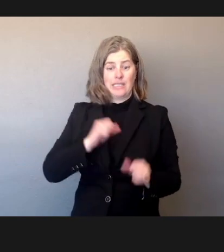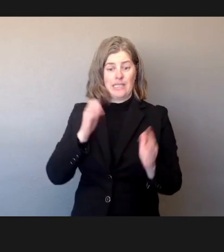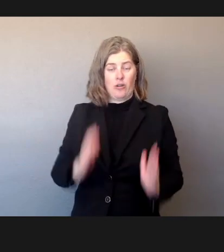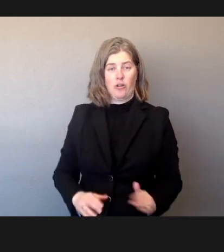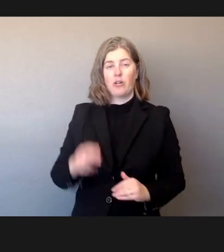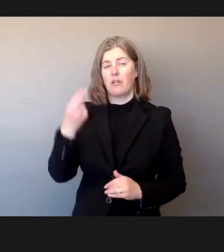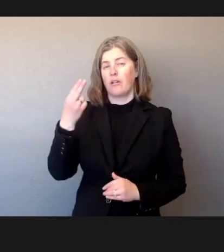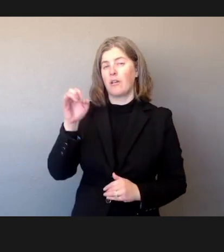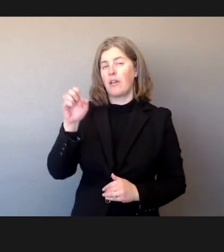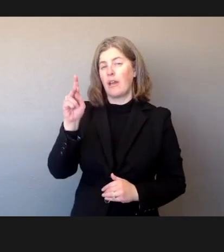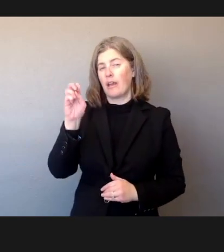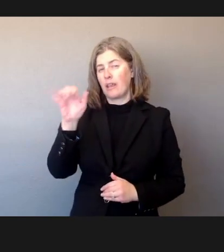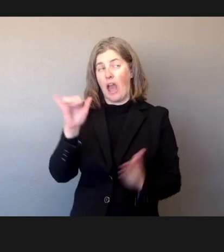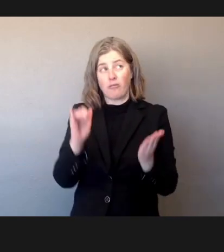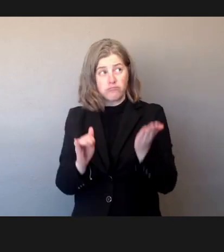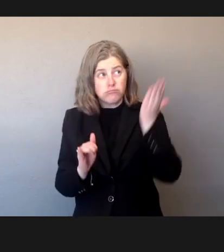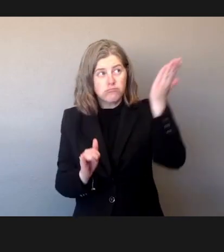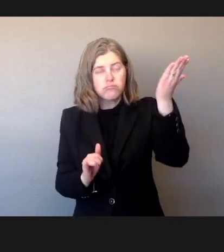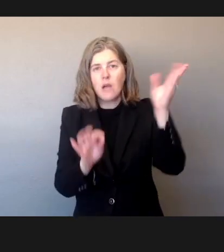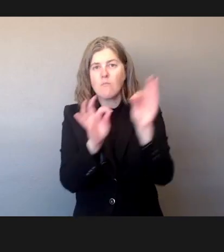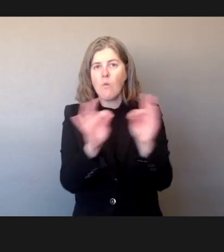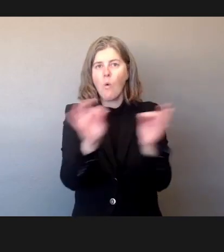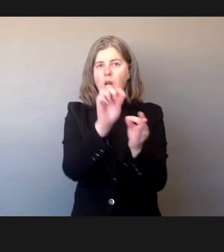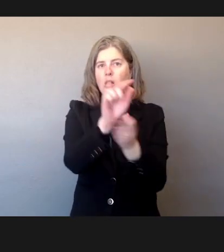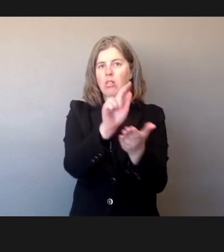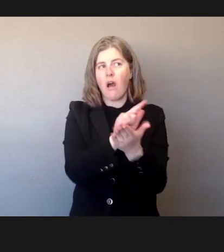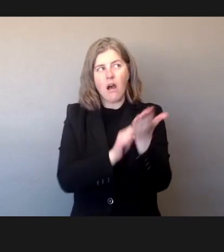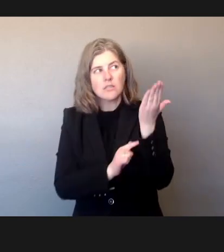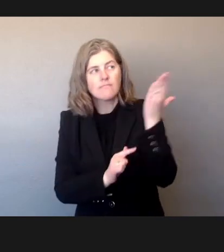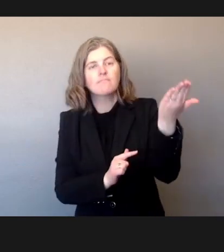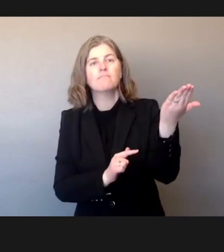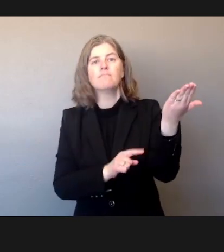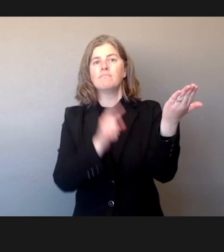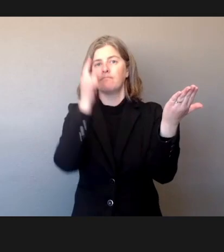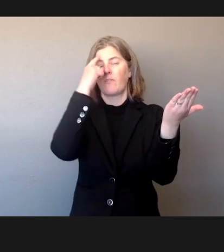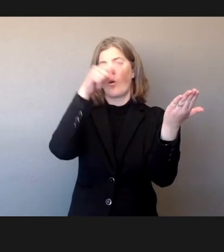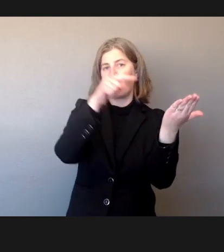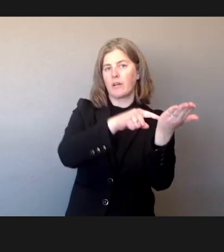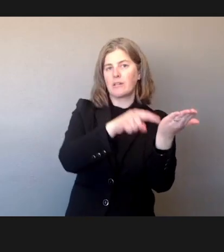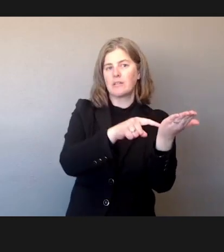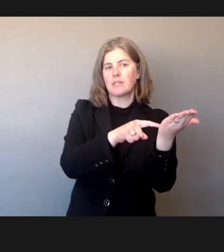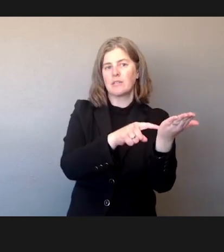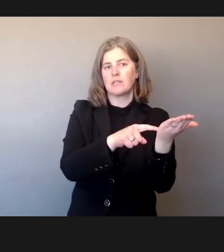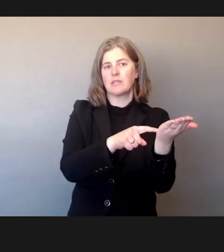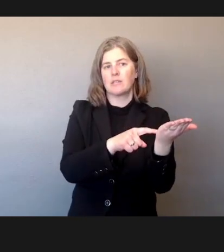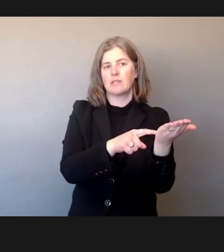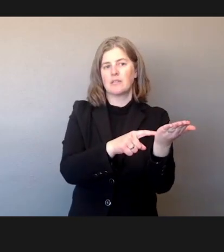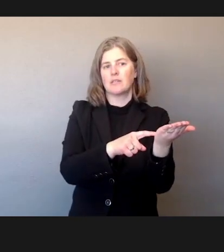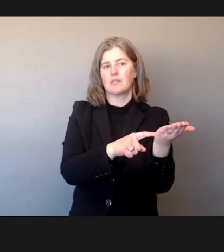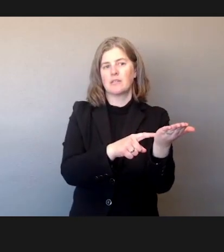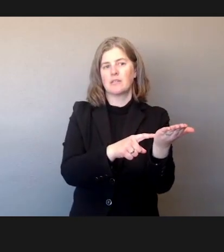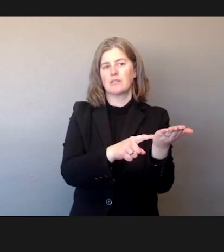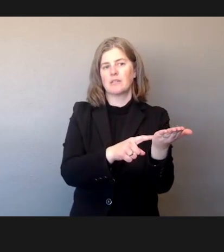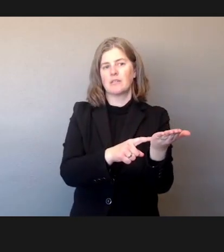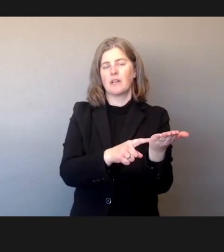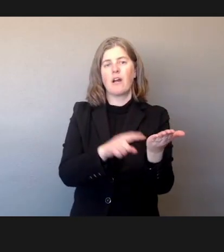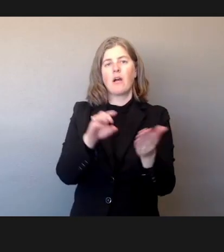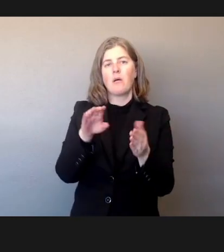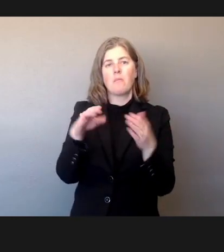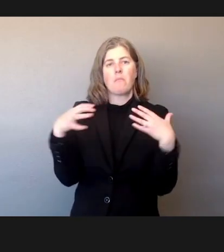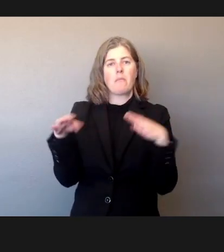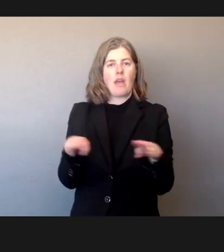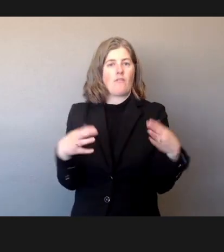has introduced really important legislation on not having any more behavioral health copays. That was